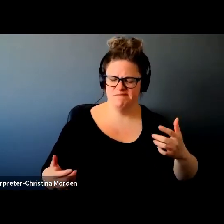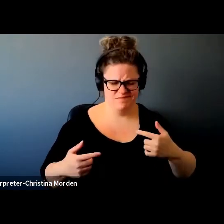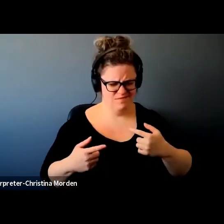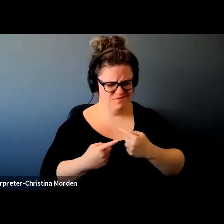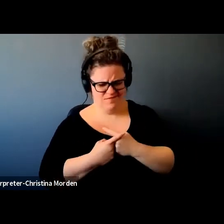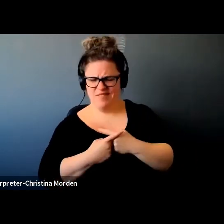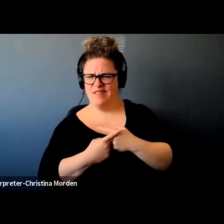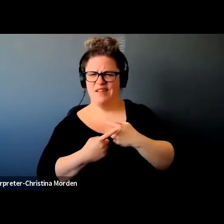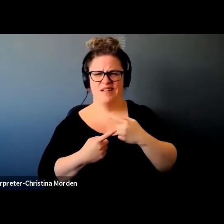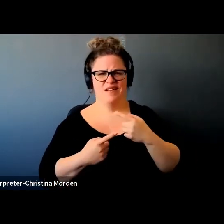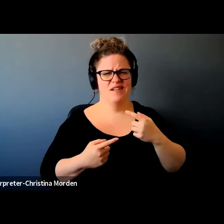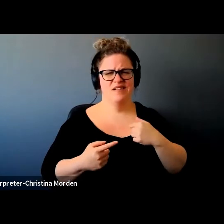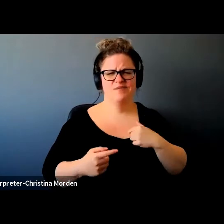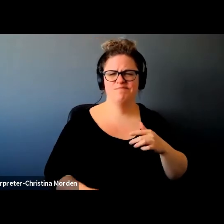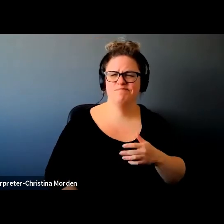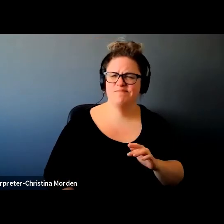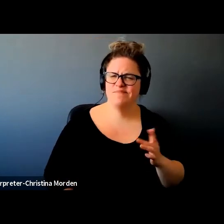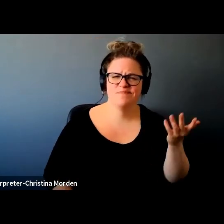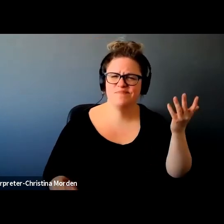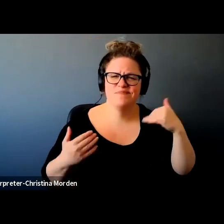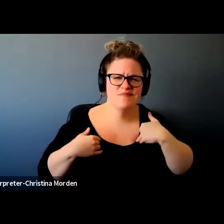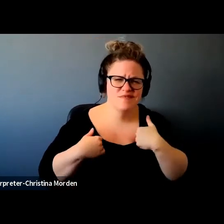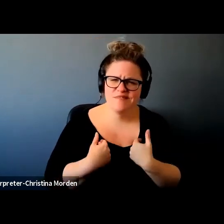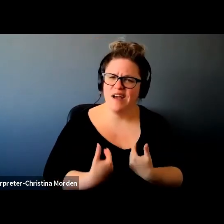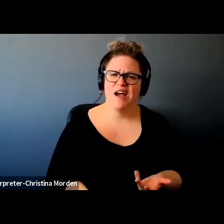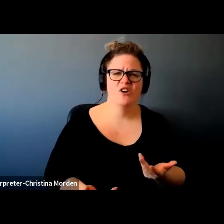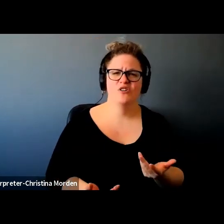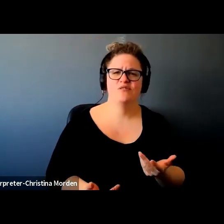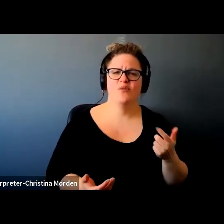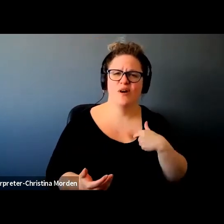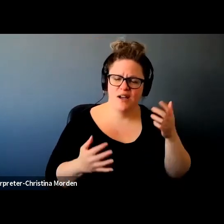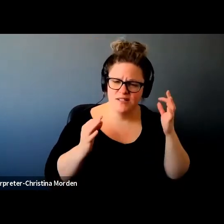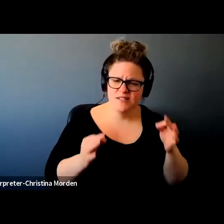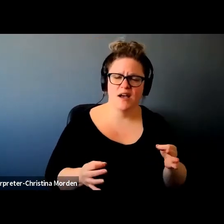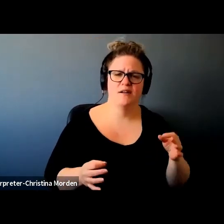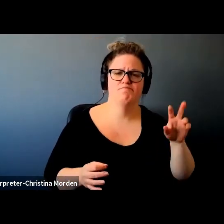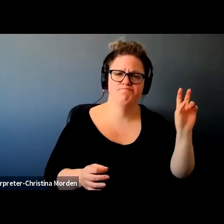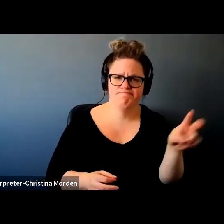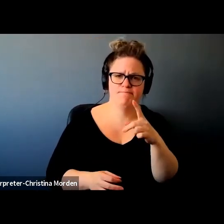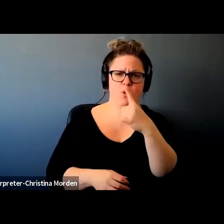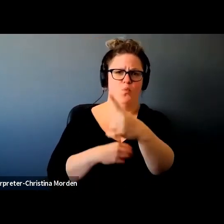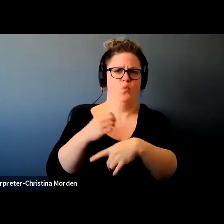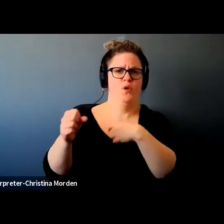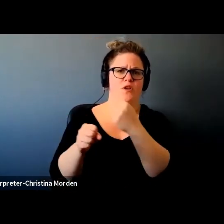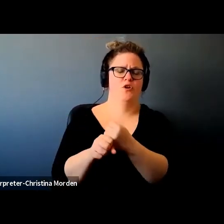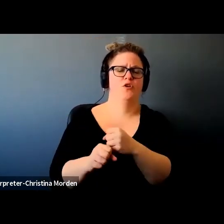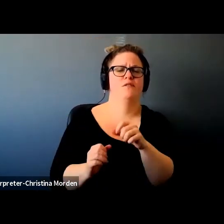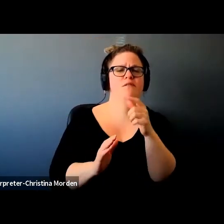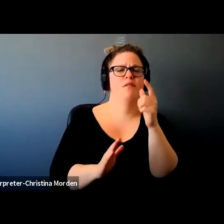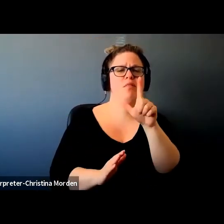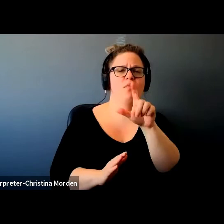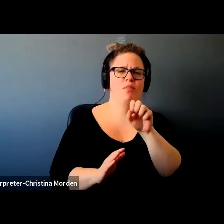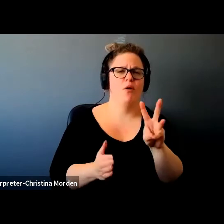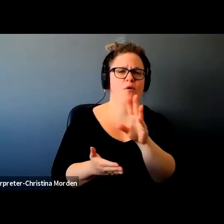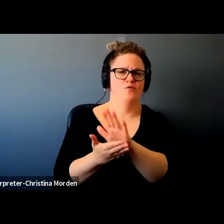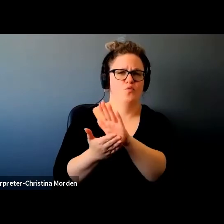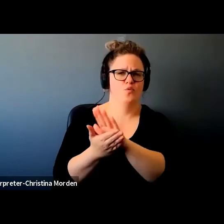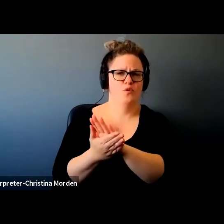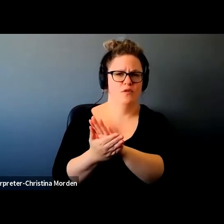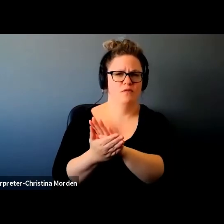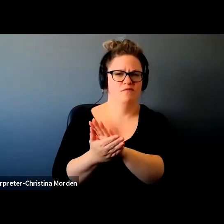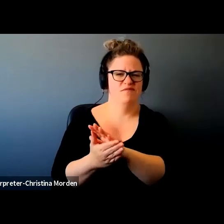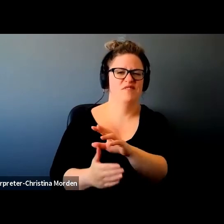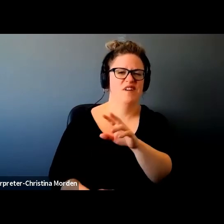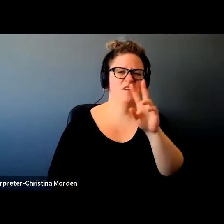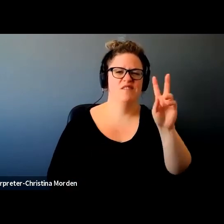really hard industry to work in. And I spent a year in law school in Victoria. And that sort of didn't work. It didn't